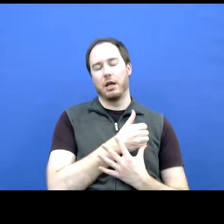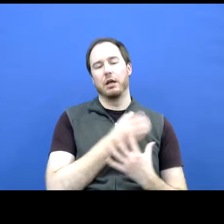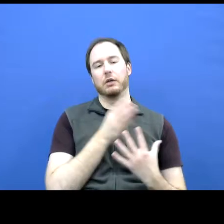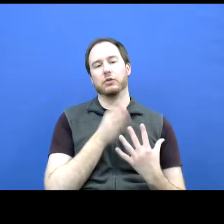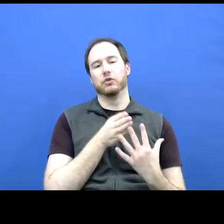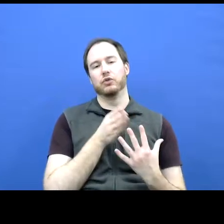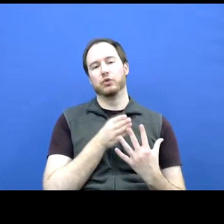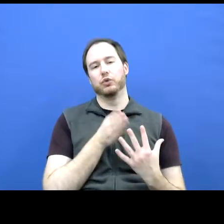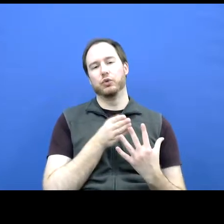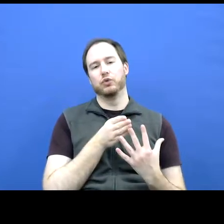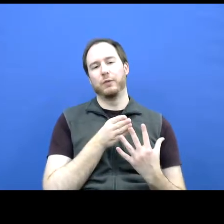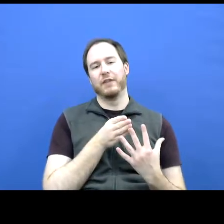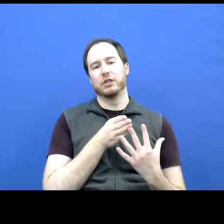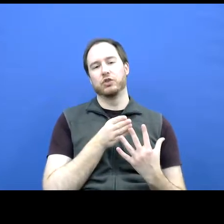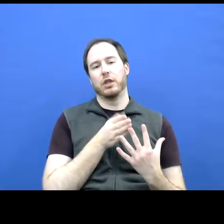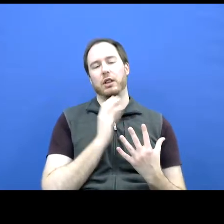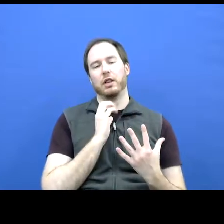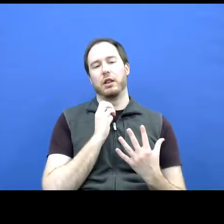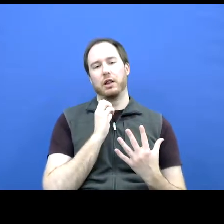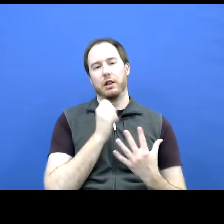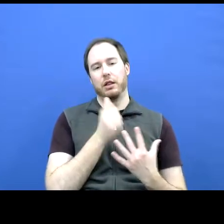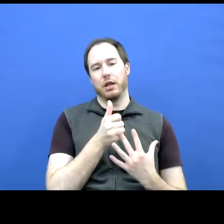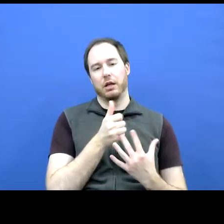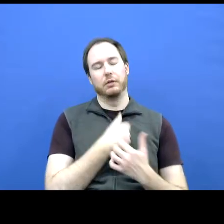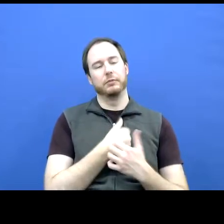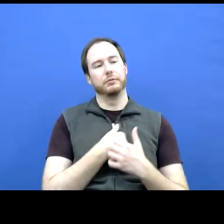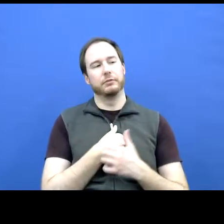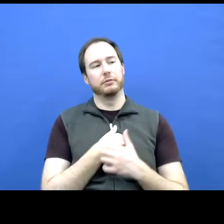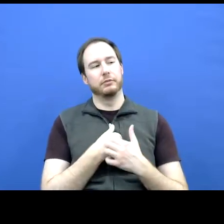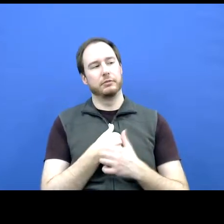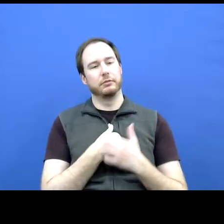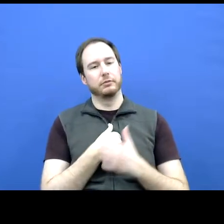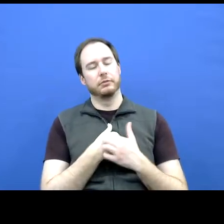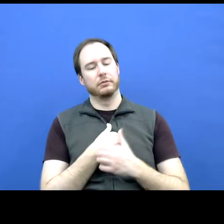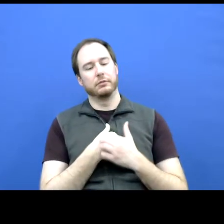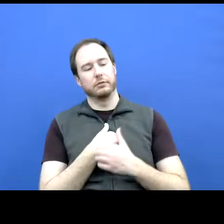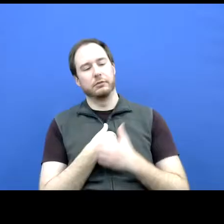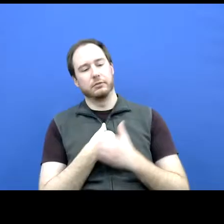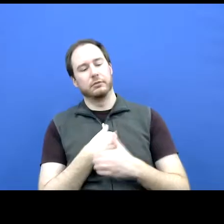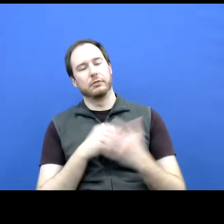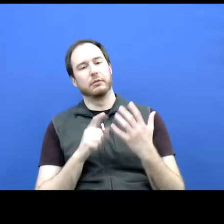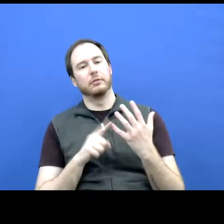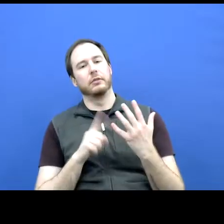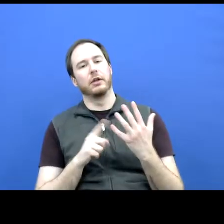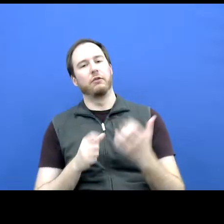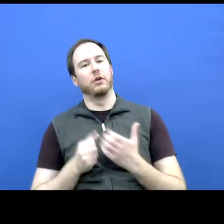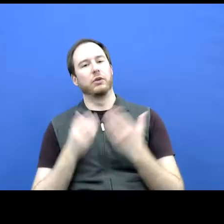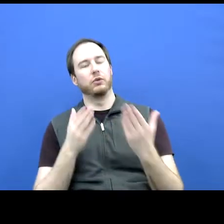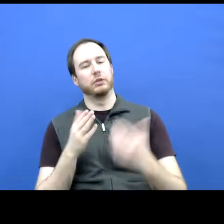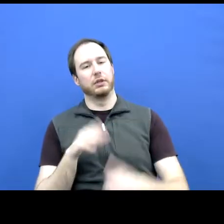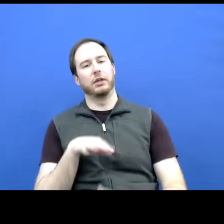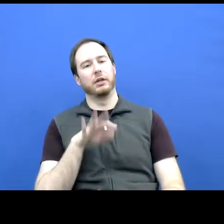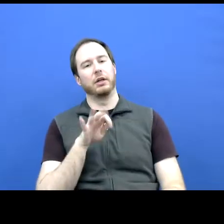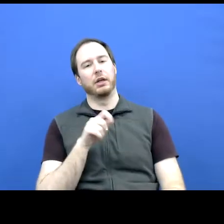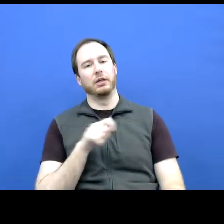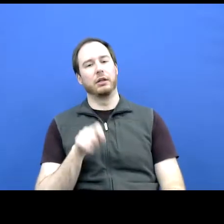Aye. Supervisor Schultz. Aye. Mr. Supervisor and fellow board members, I have